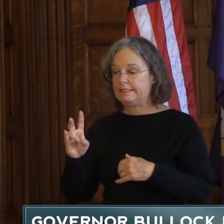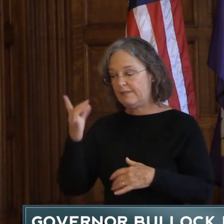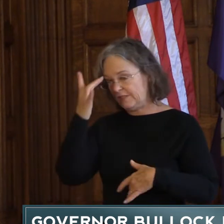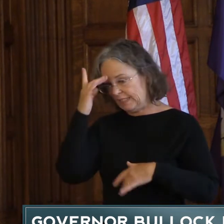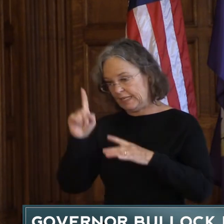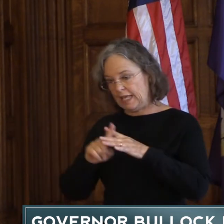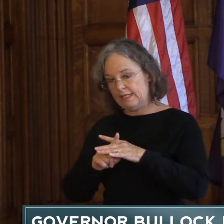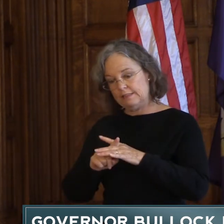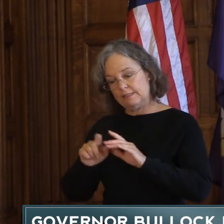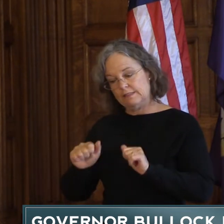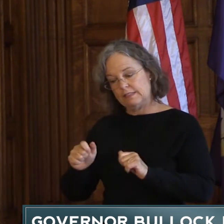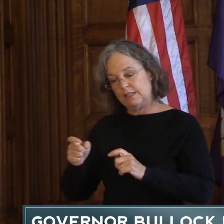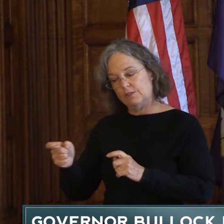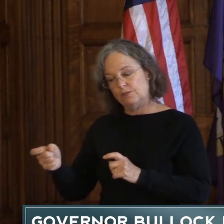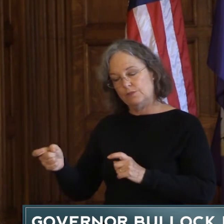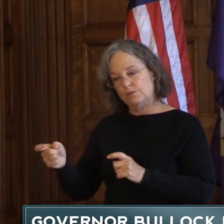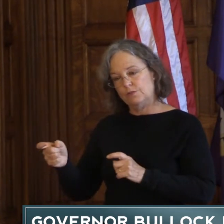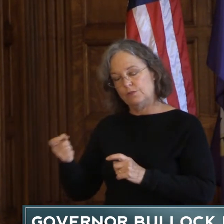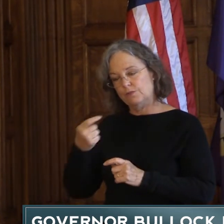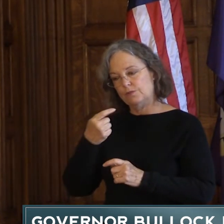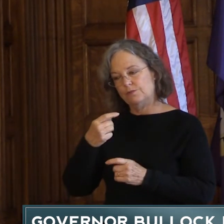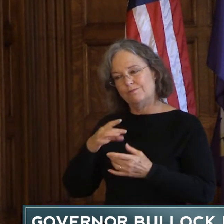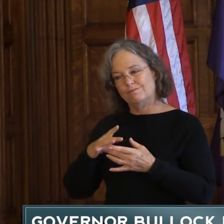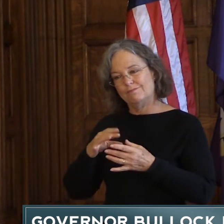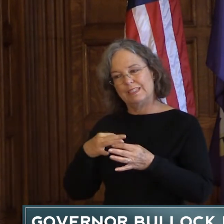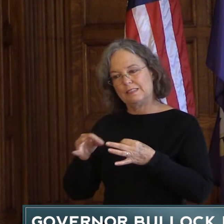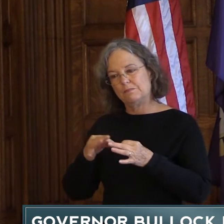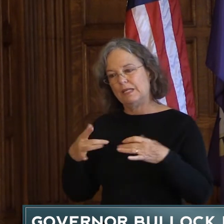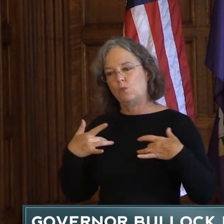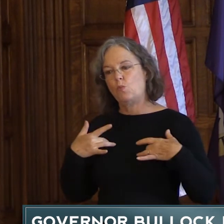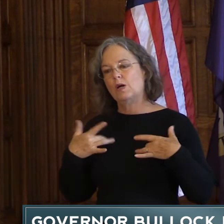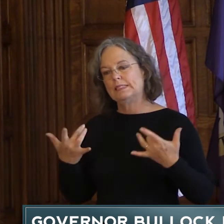Can you provide any kind of assessment as to what's going on in Toole County?